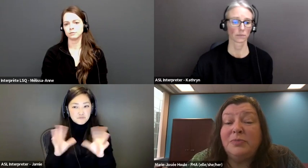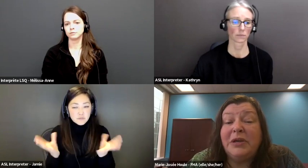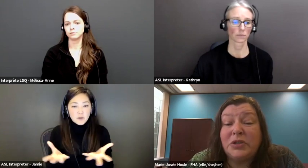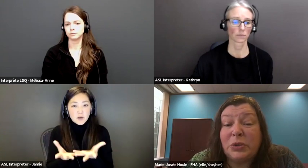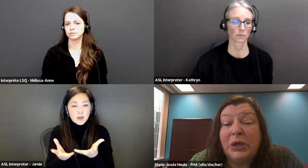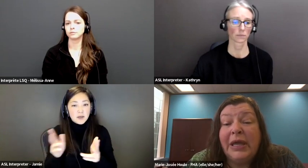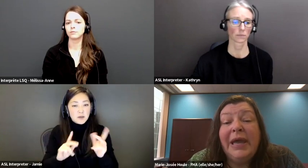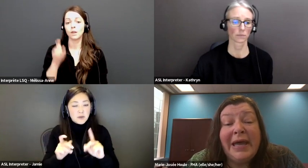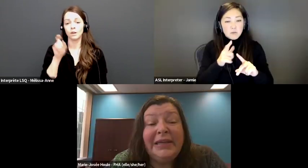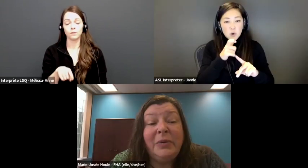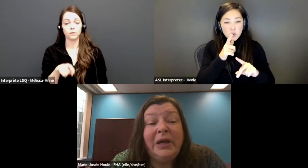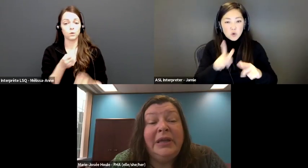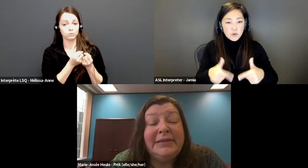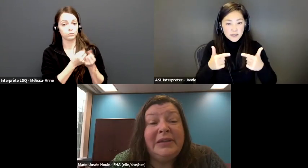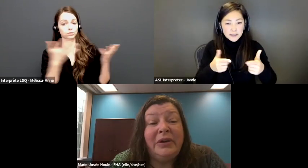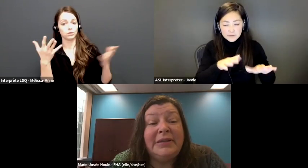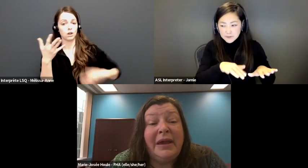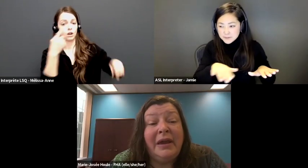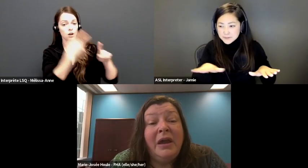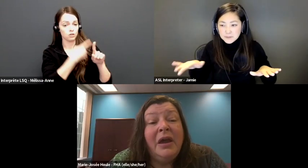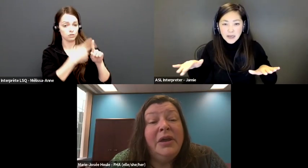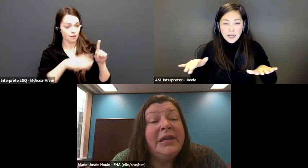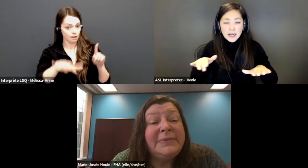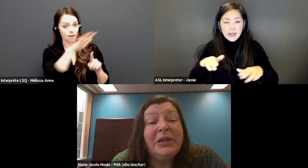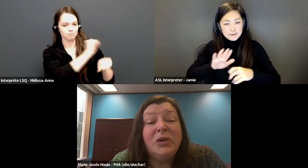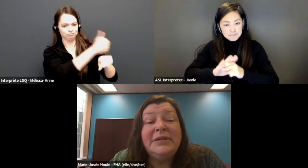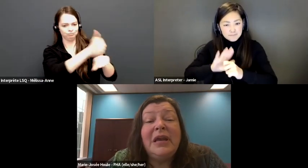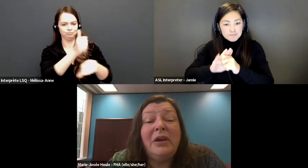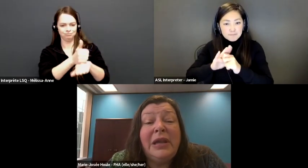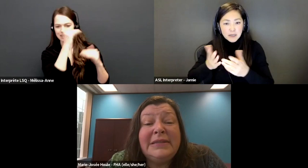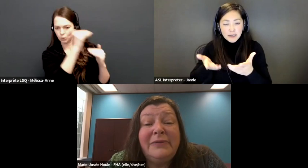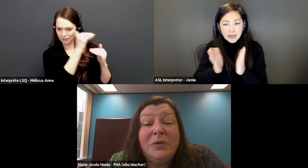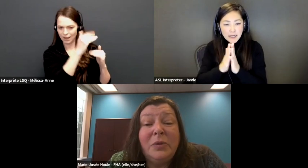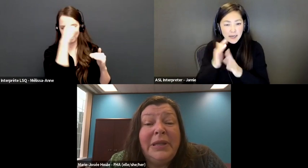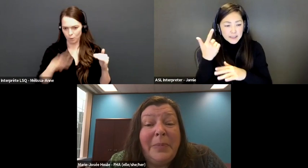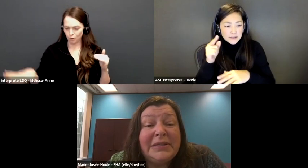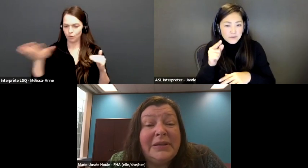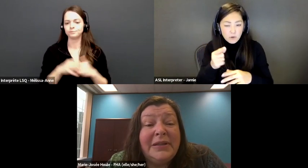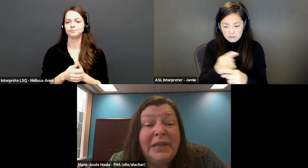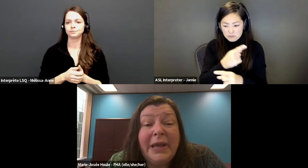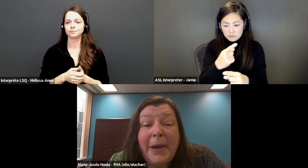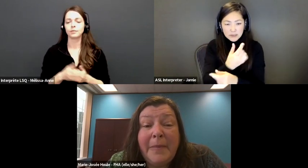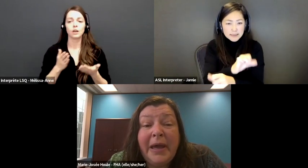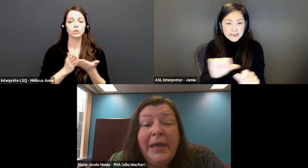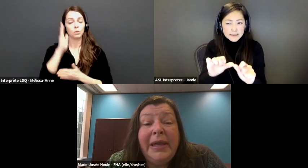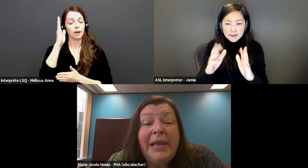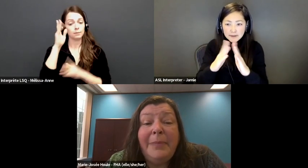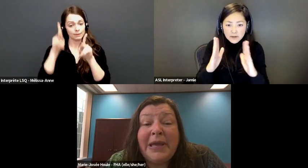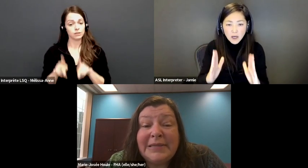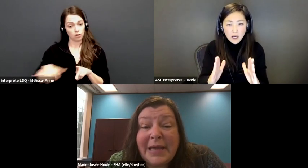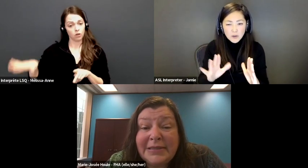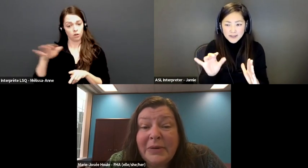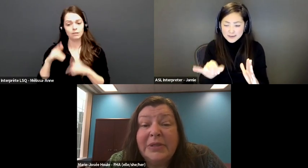de logements sûrs, adéquats et sécuritaires. Un aspect crucial relatif aux droits de la personne dans les campements est